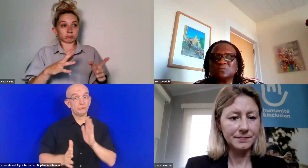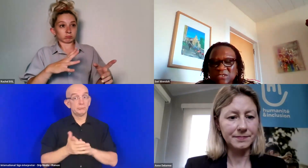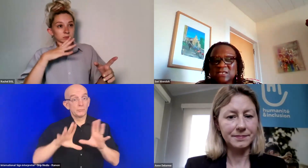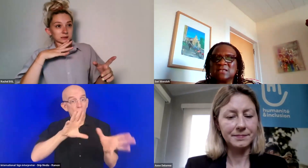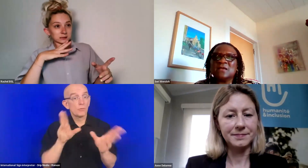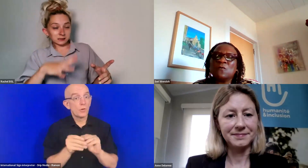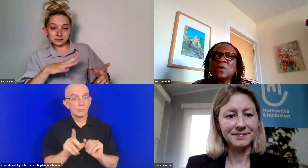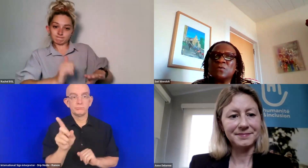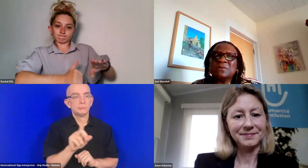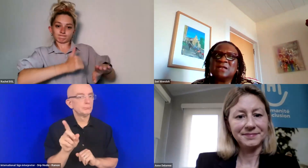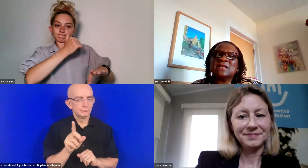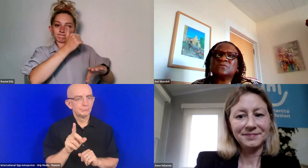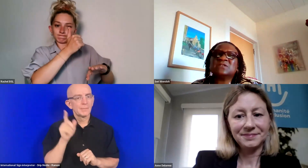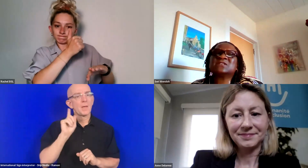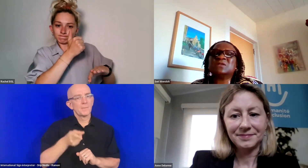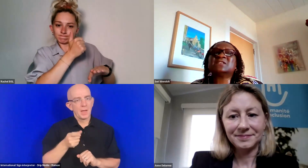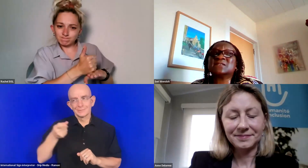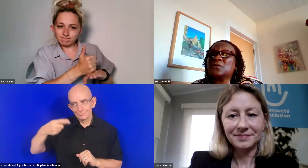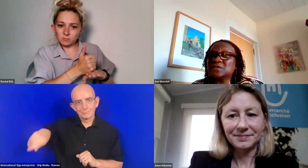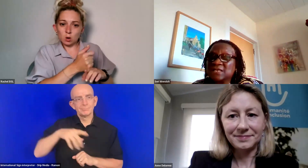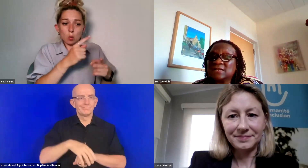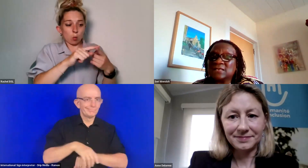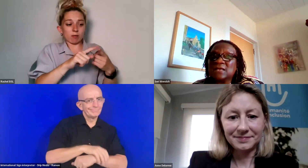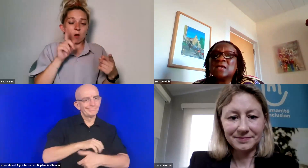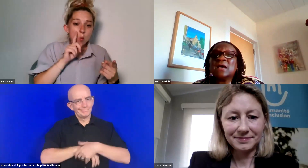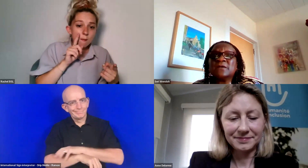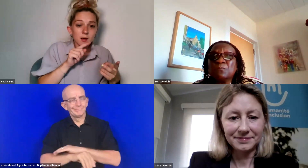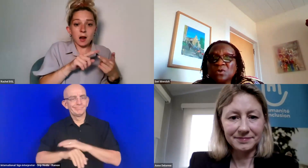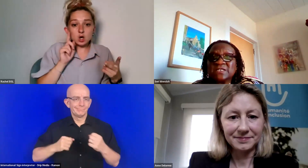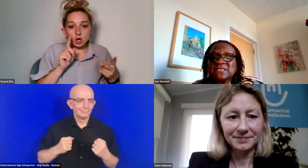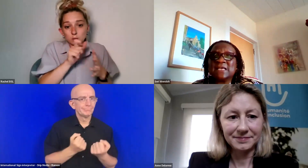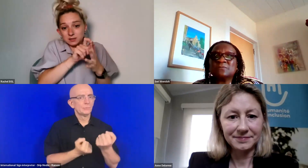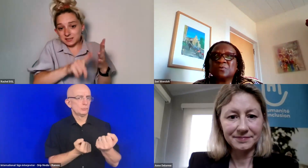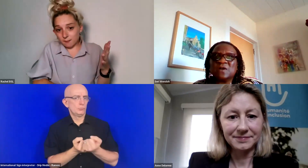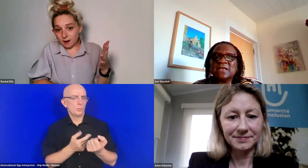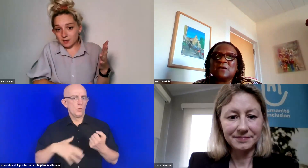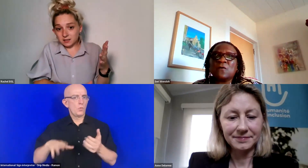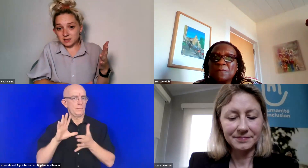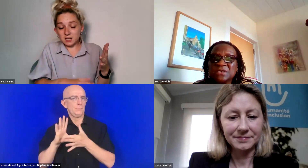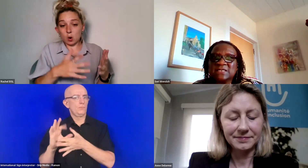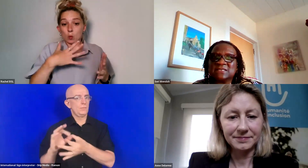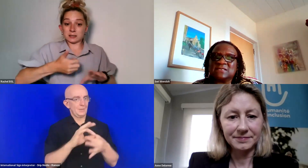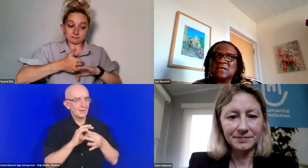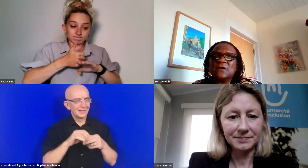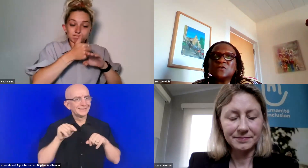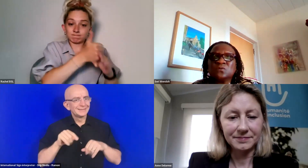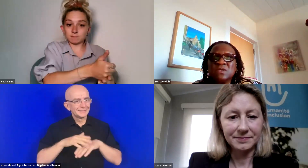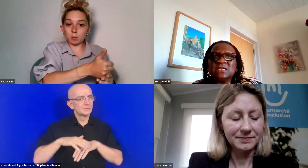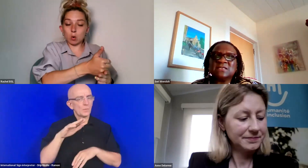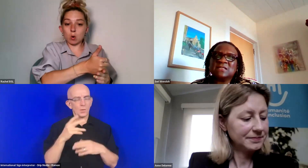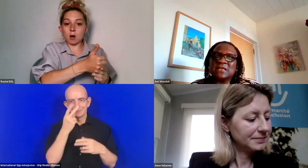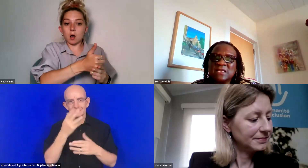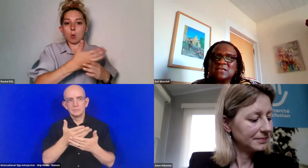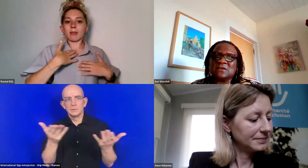evidence, especially where women and girls with disabilities are concerned, and bolster health provider competencies